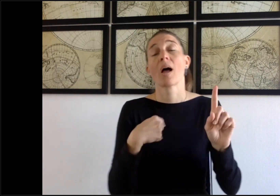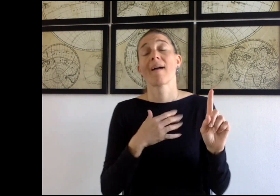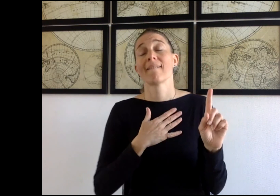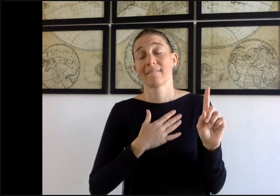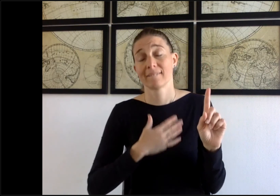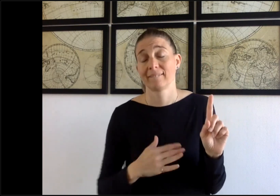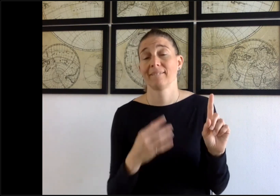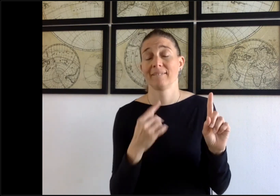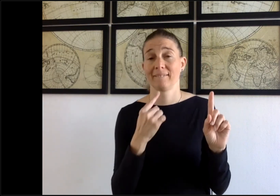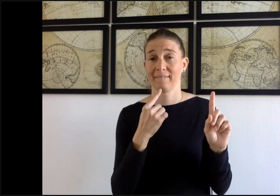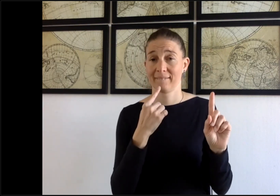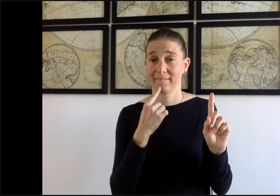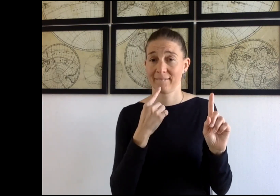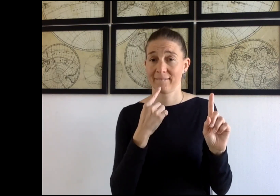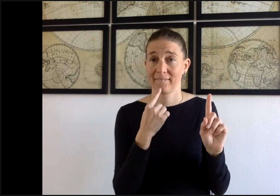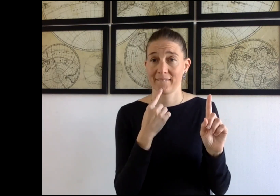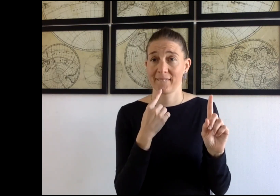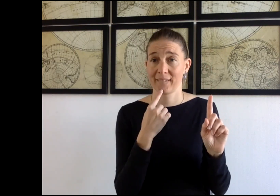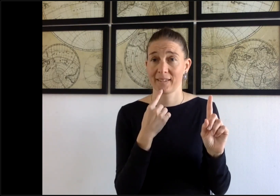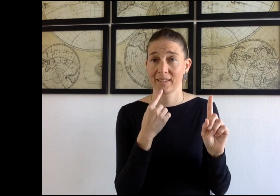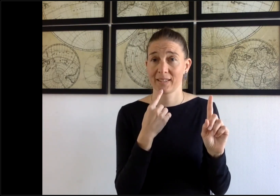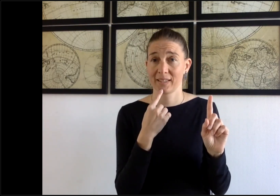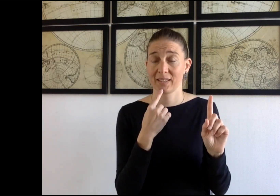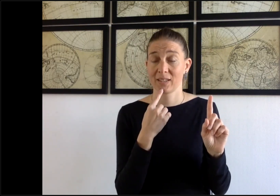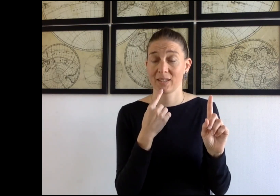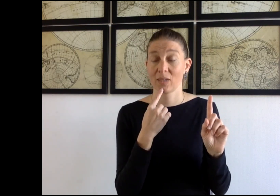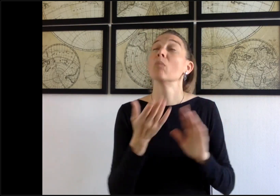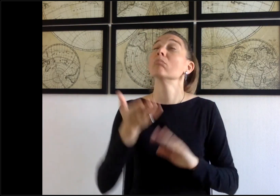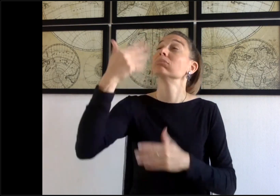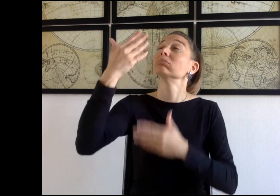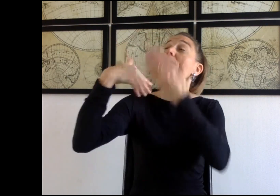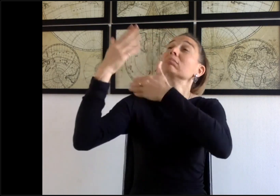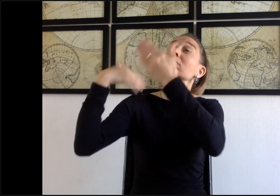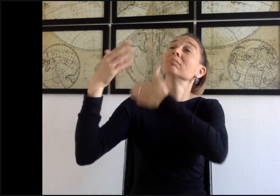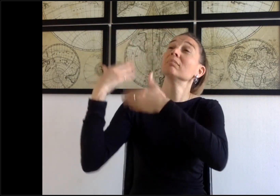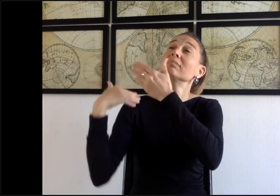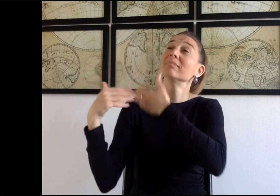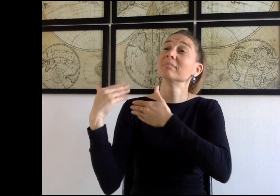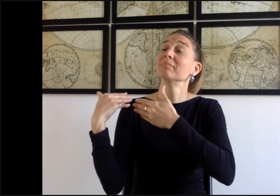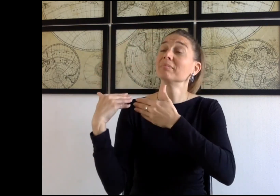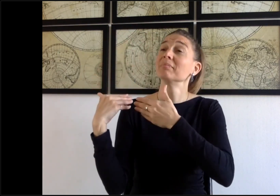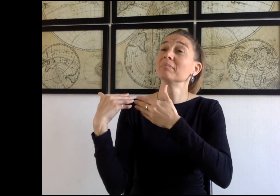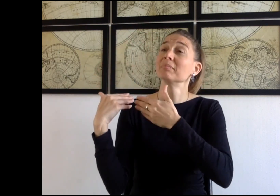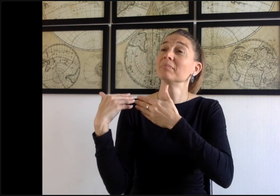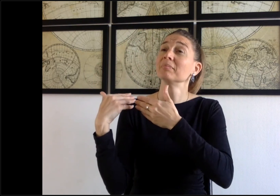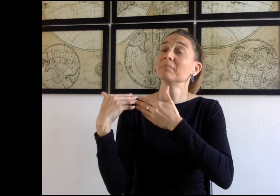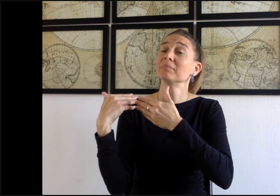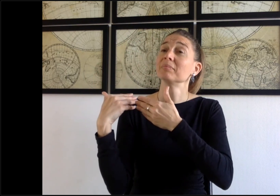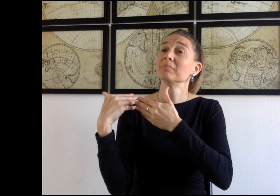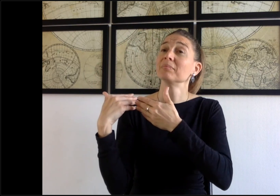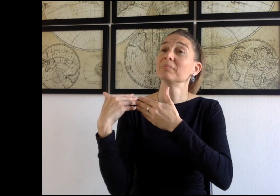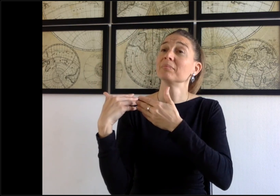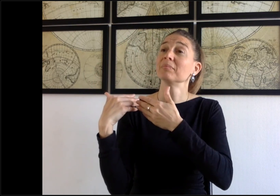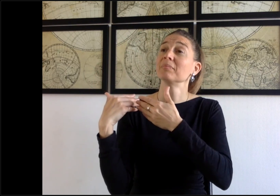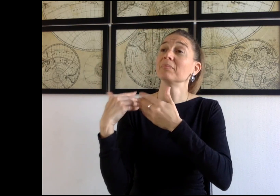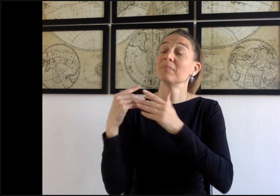that to have started with once upon a time, but unfortunately I'm not able to say, because this